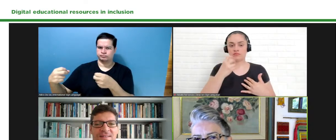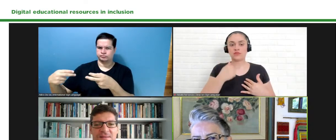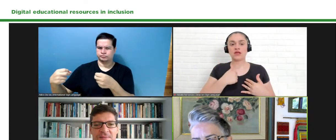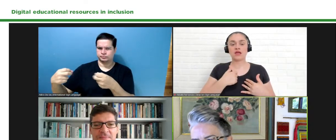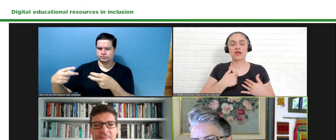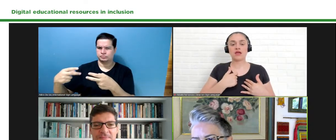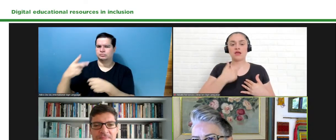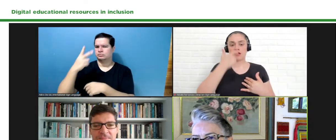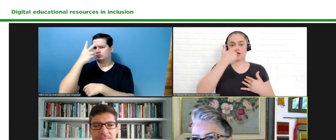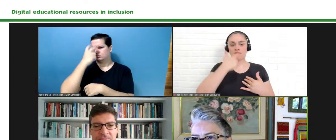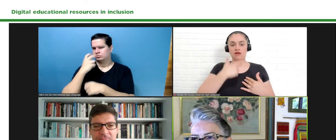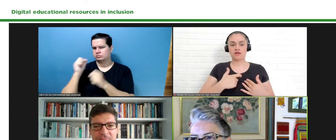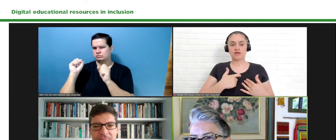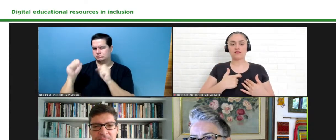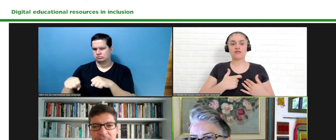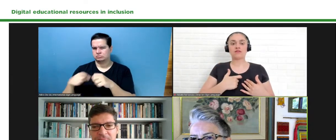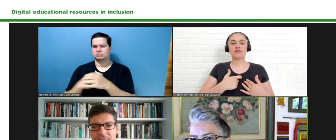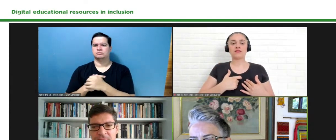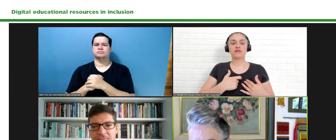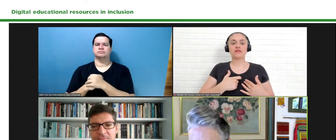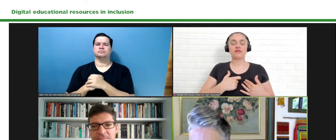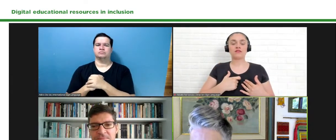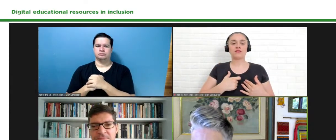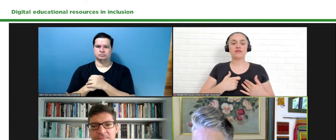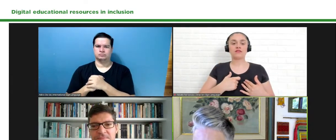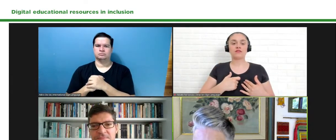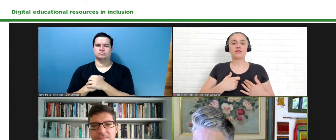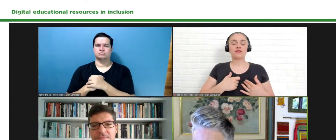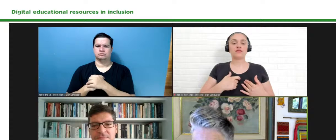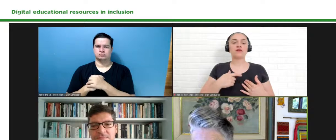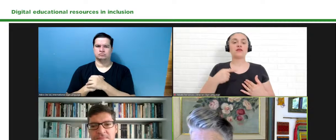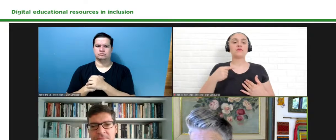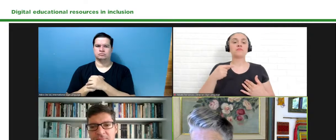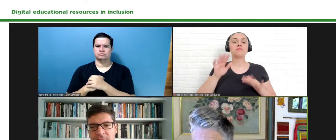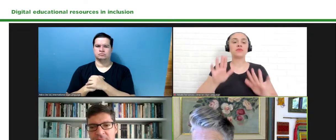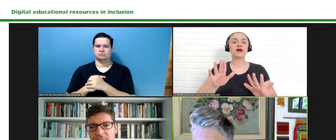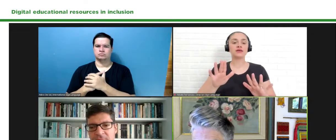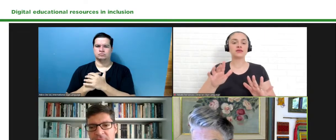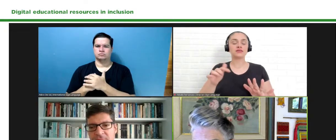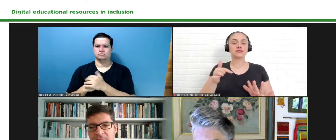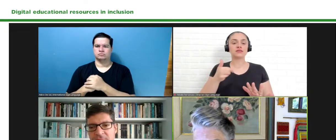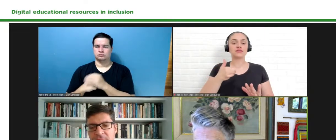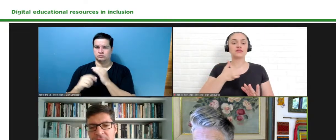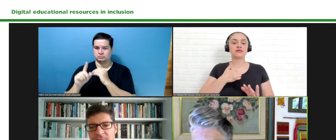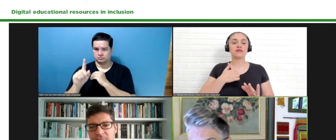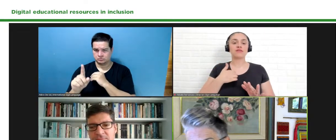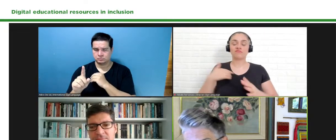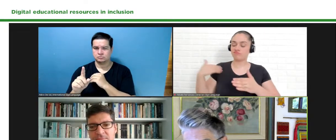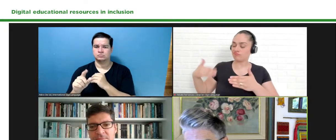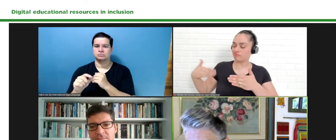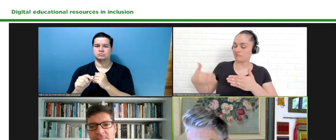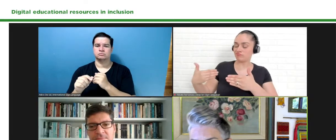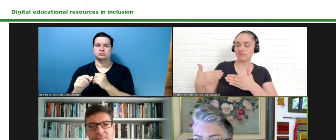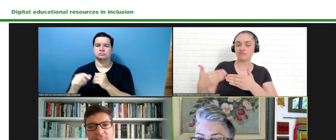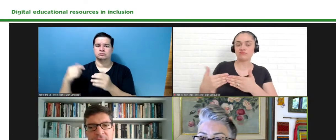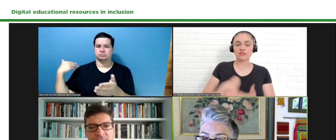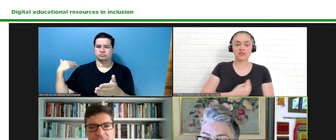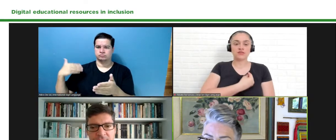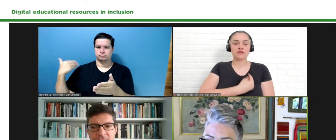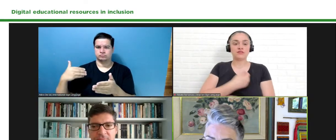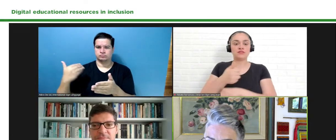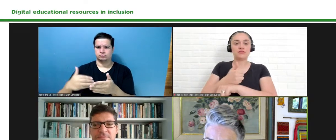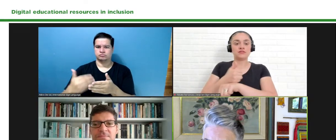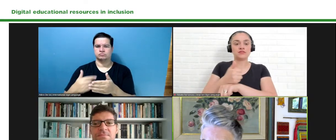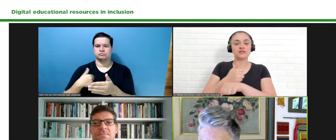describing, and for a person who is doing this, but as a career, you explained that I am journalist,